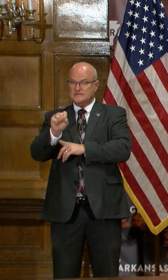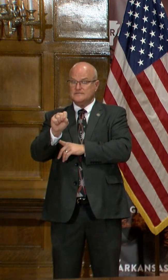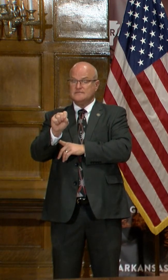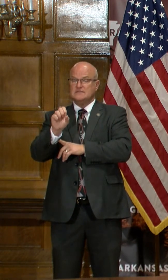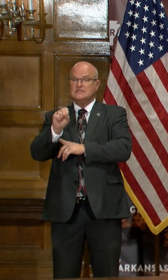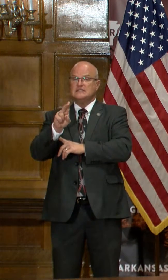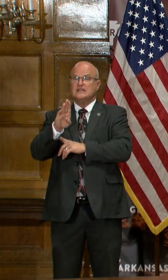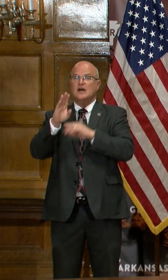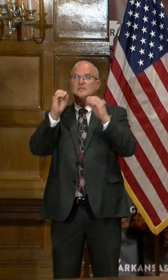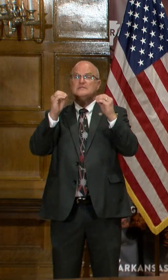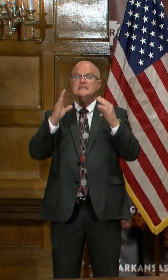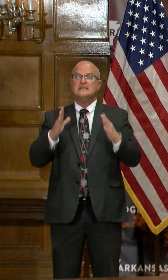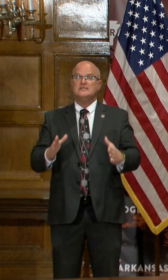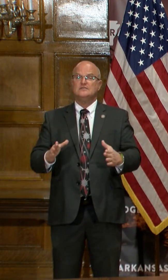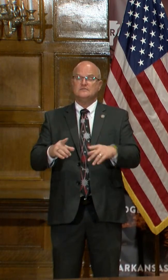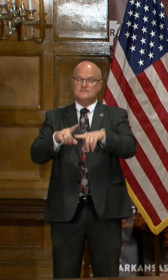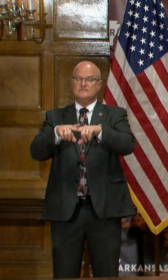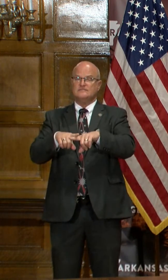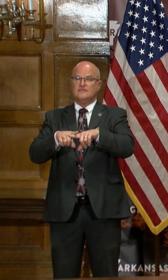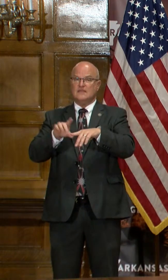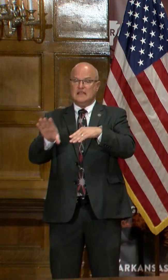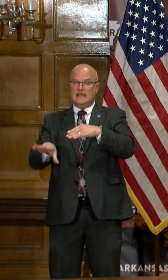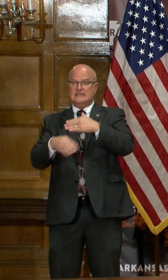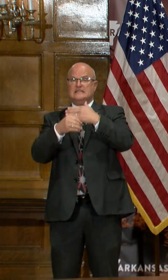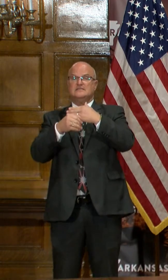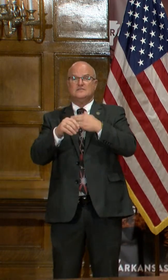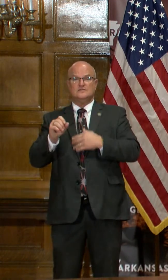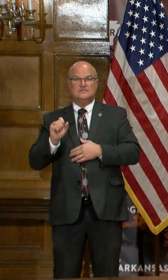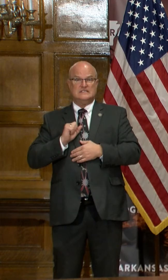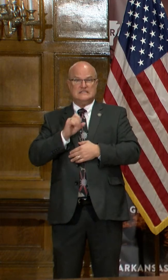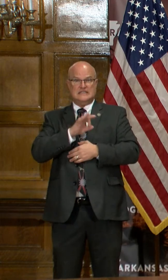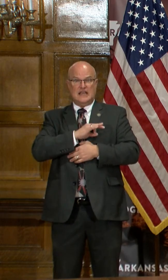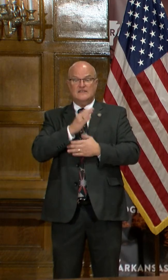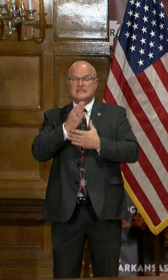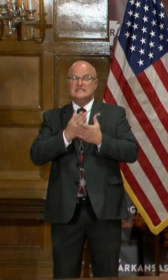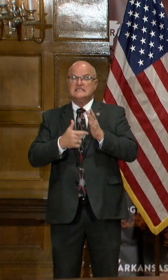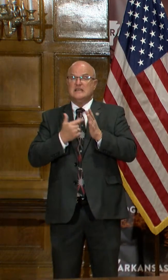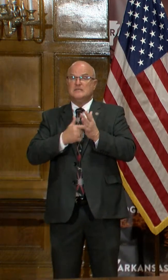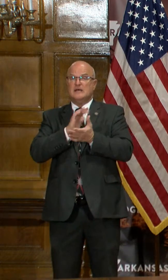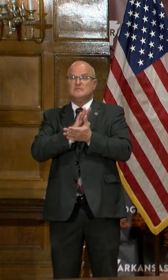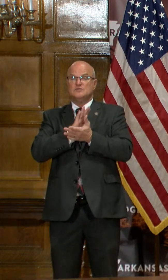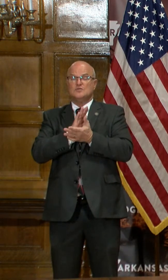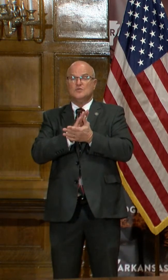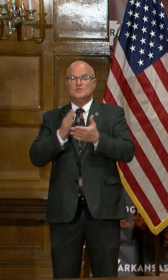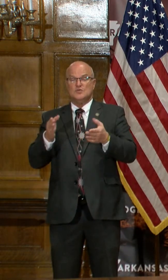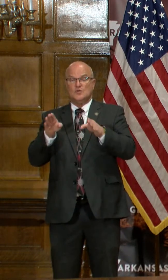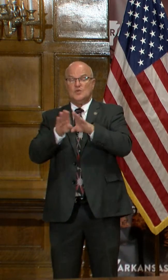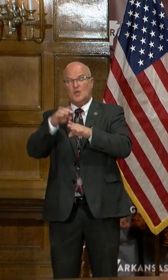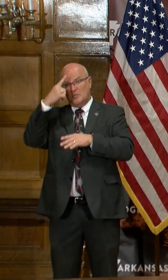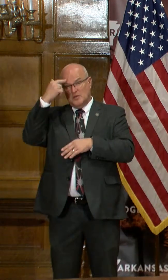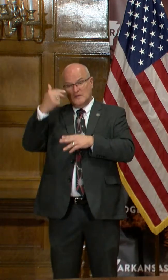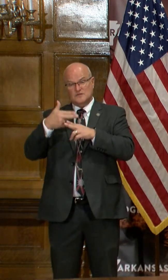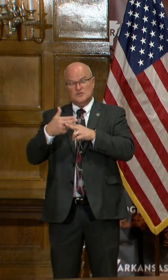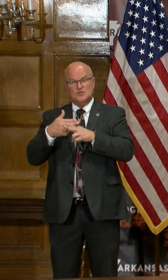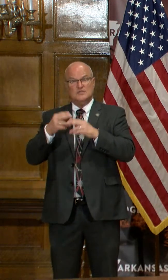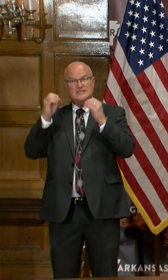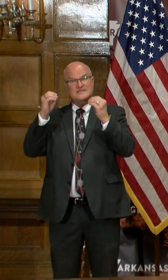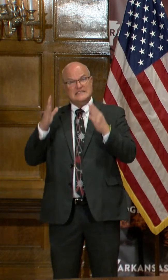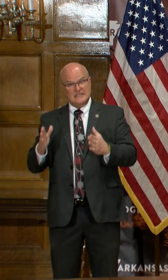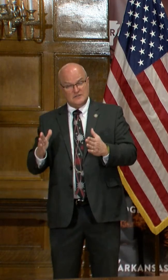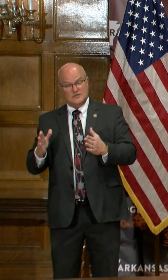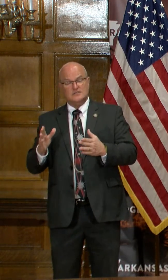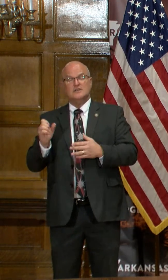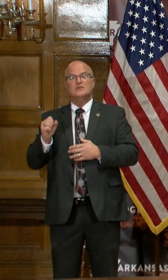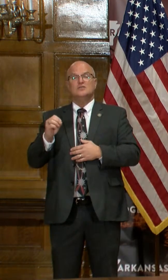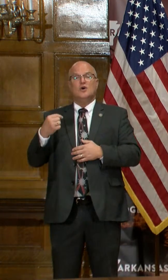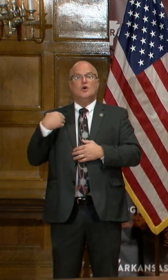substitute teachers. We've had to rely upon additional staff. Sometimes schools have had to close because of a shortage of staff and teachers. And so